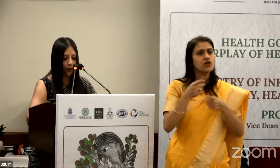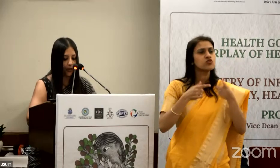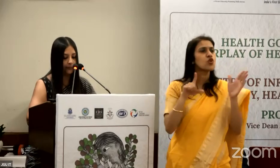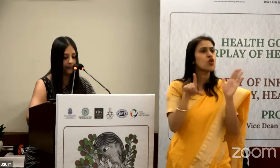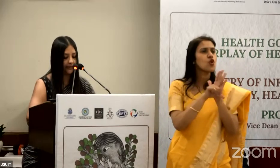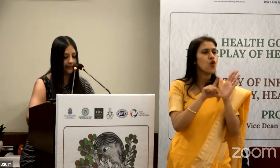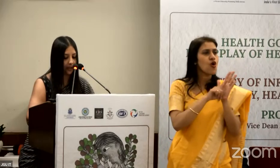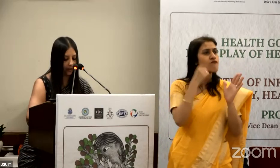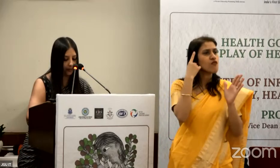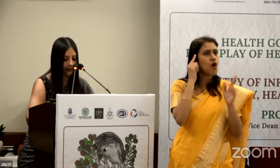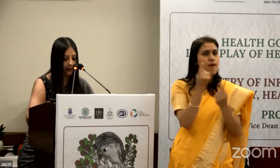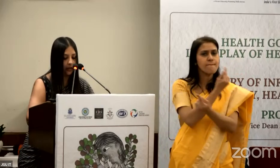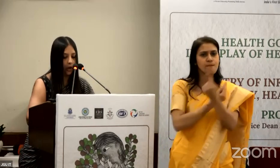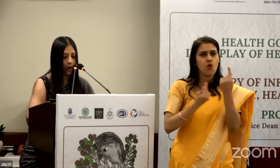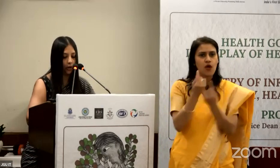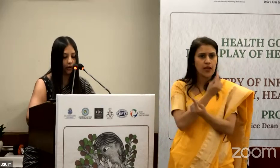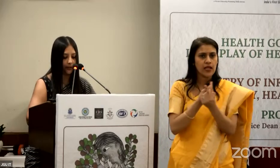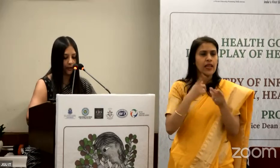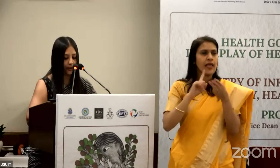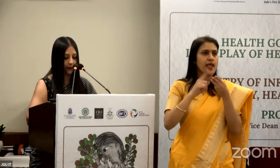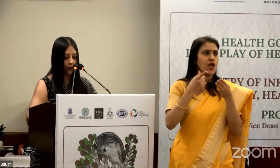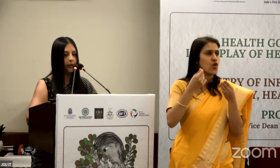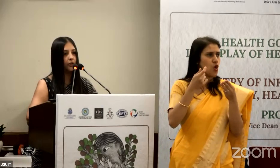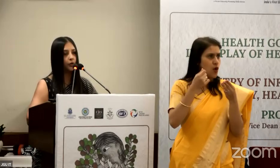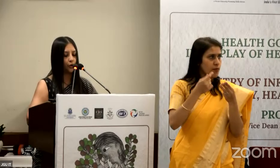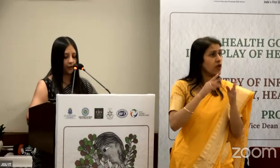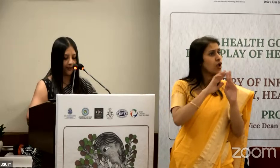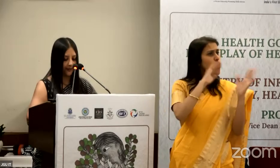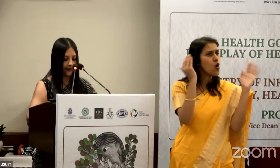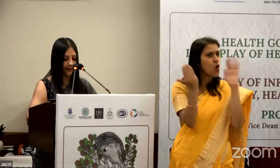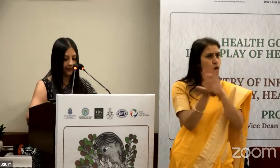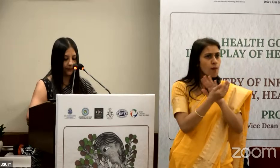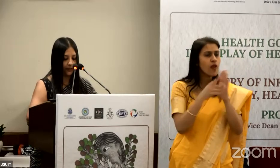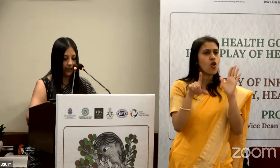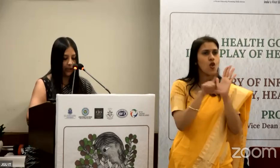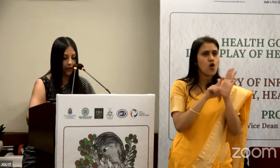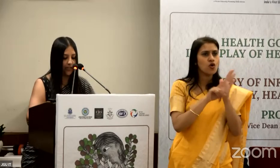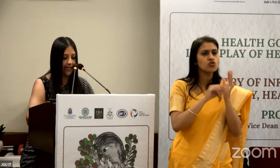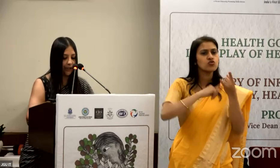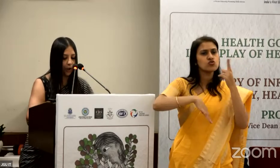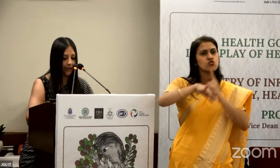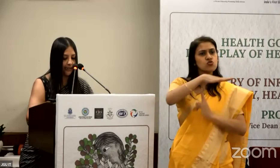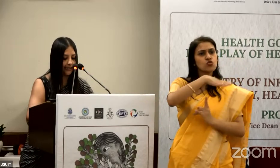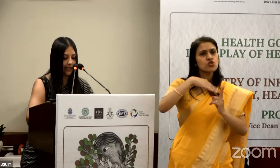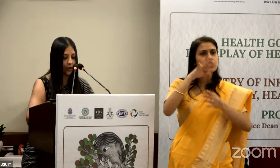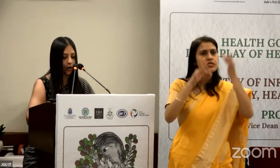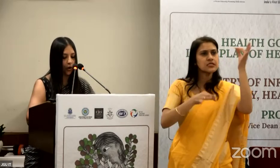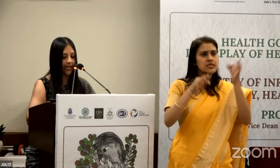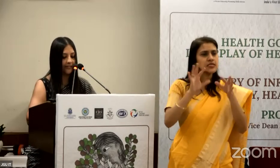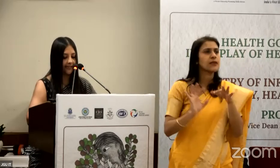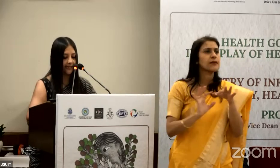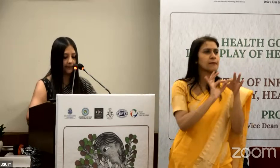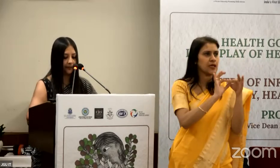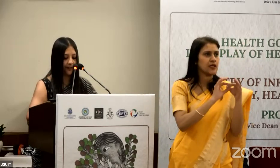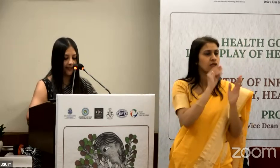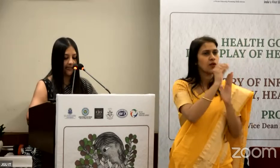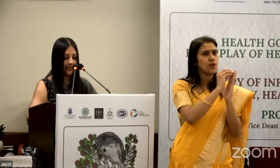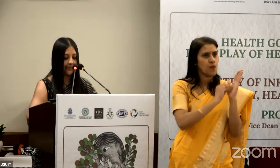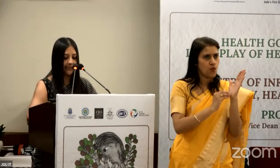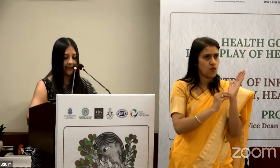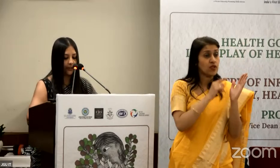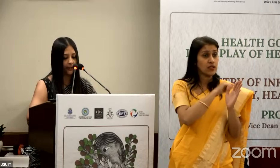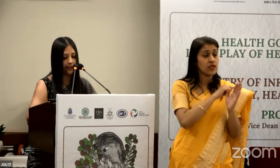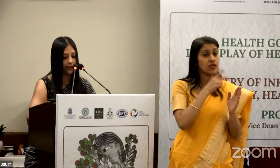international law and political economy on the questions of global social justice. She has taught international law as visitor